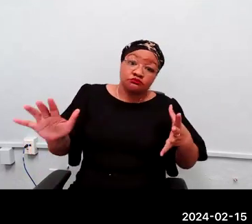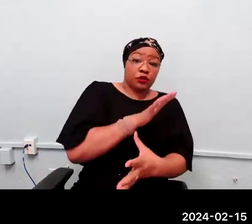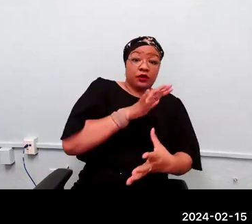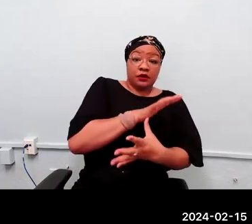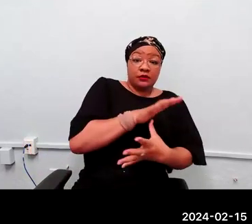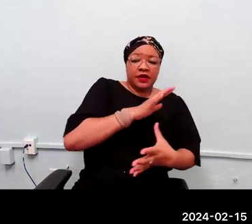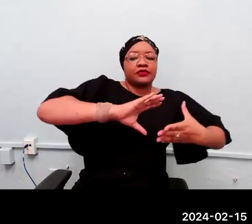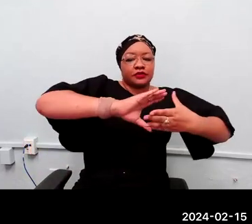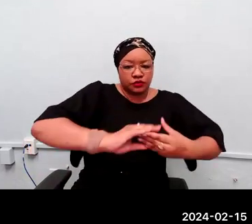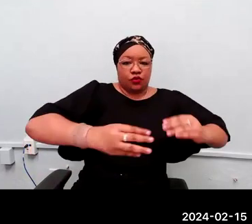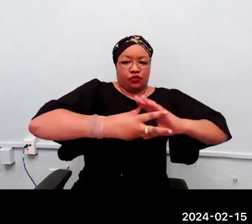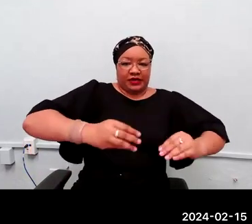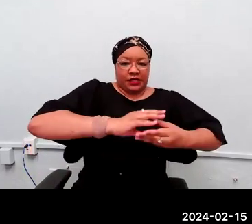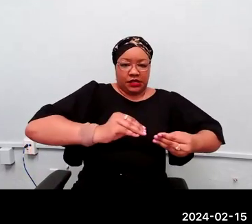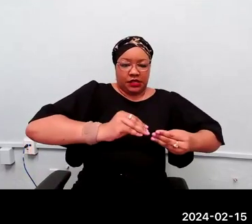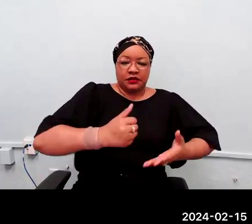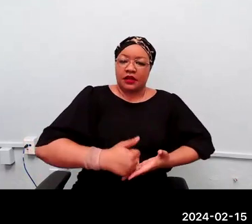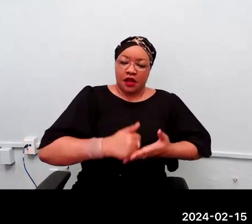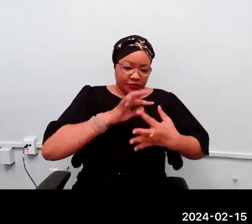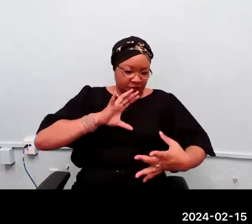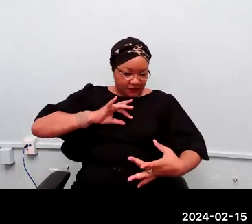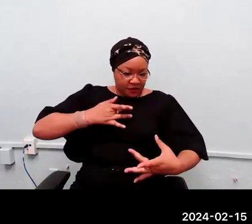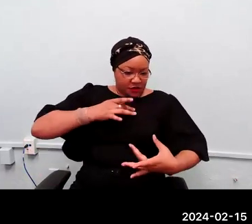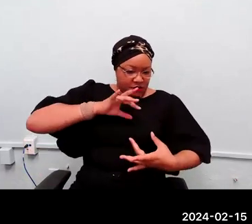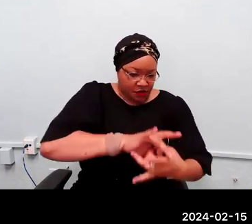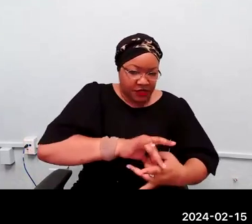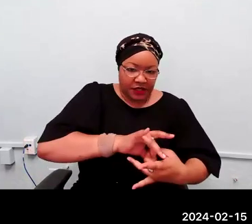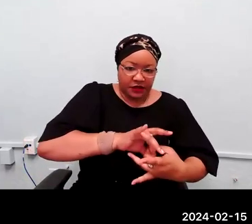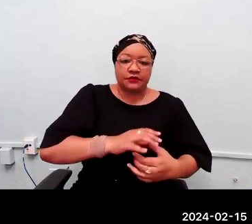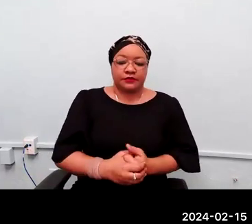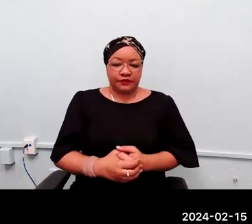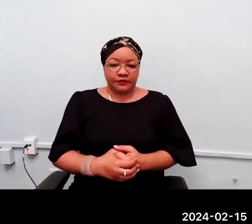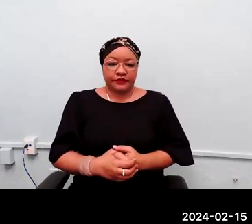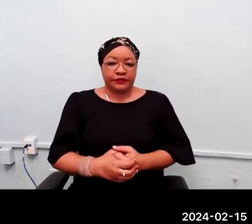to the humanity. Right. Exactly. Yeah. Yeah.